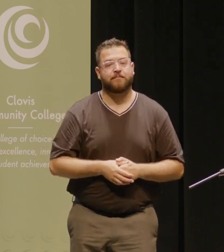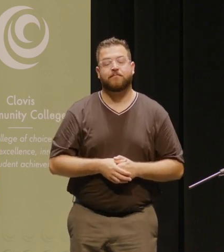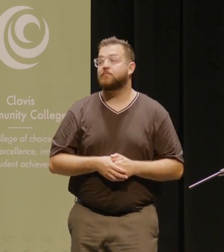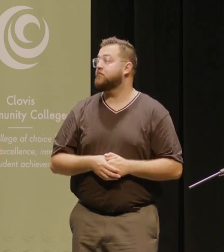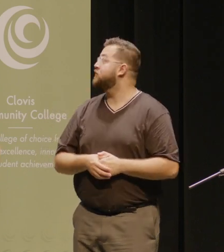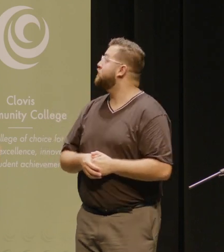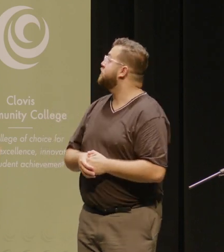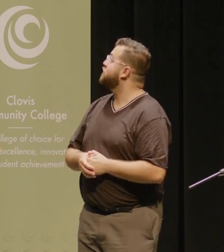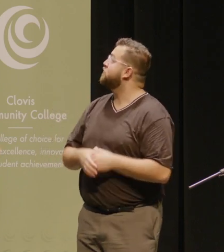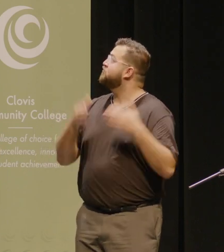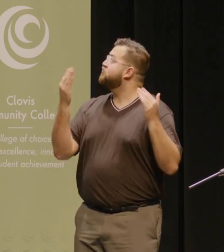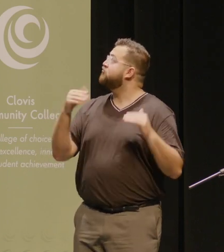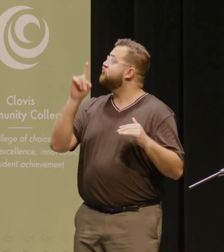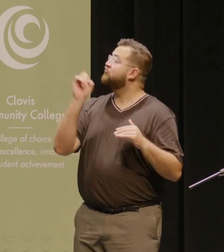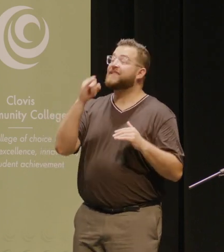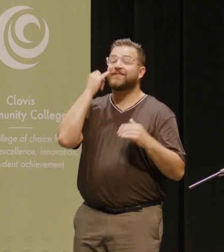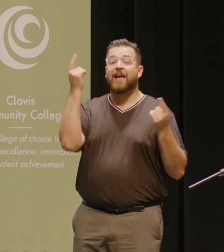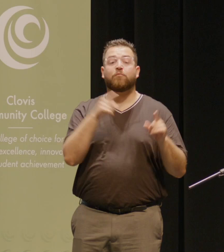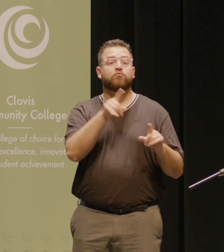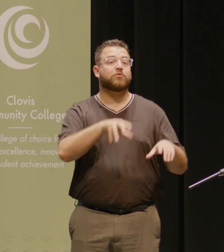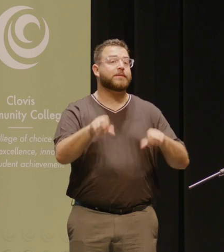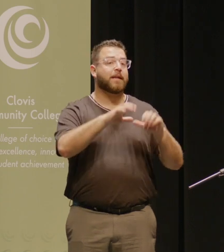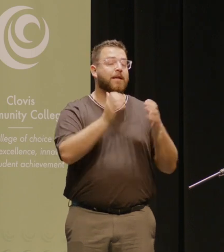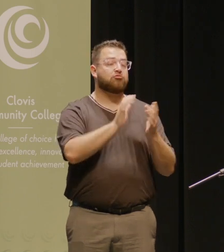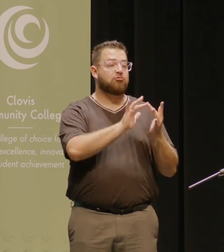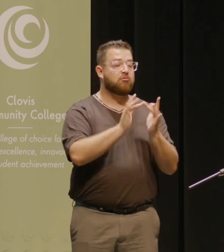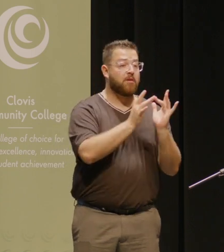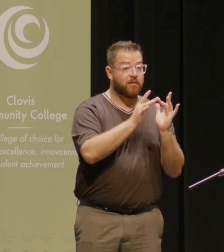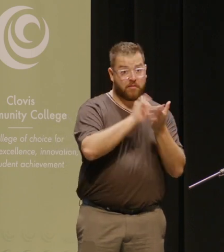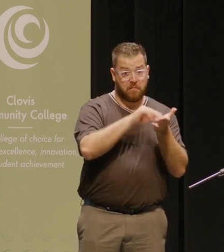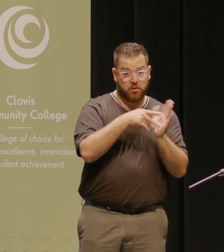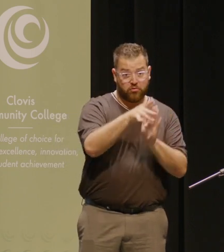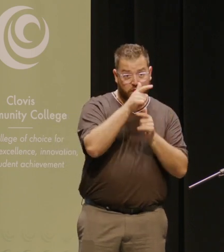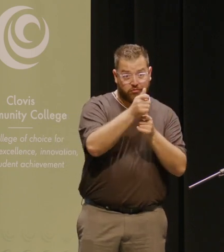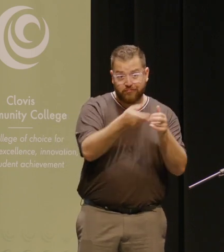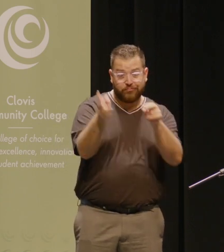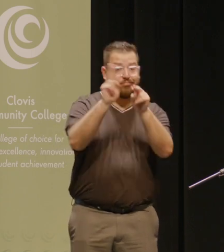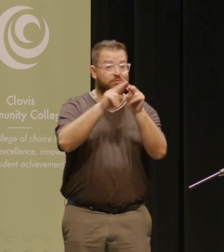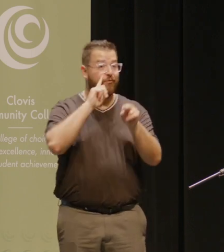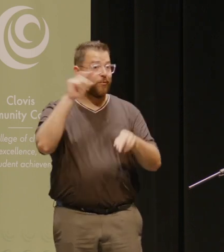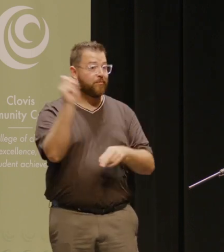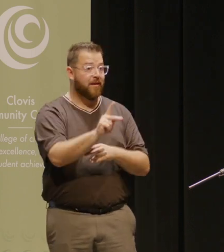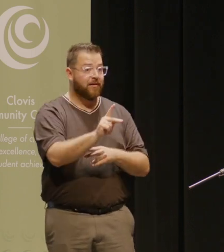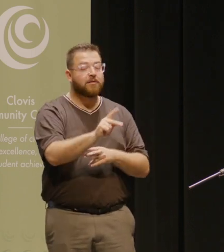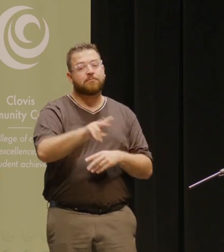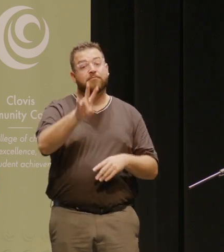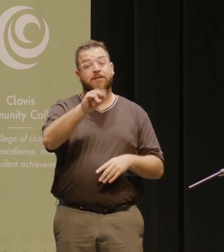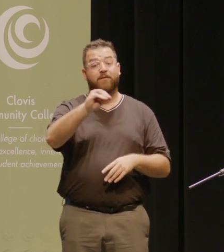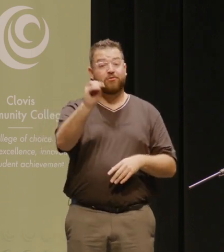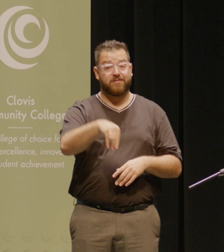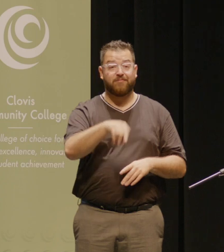If you could take courses online, would it increase your interest in going back? And 70% said